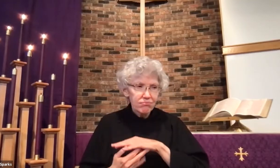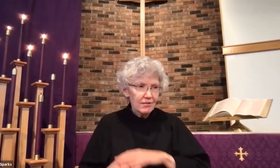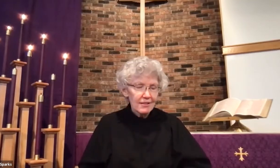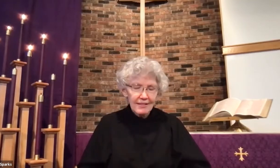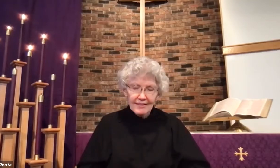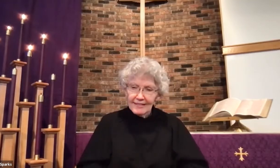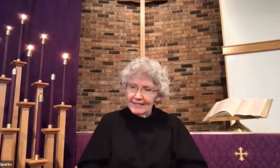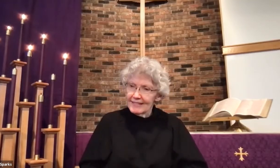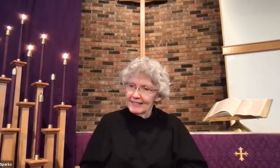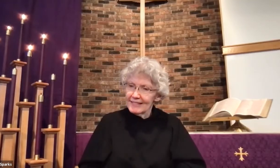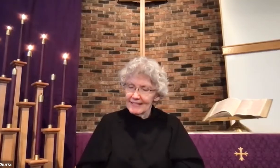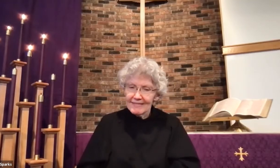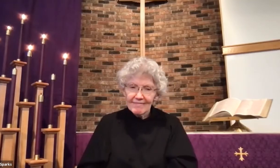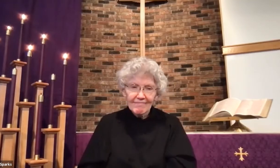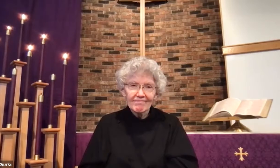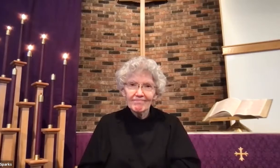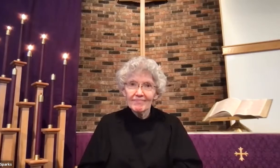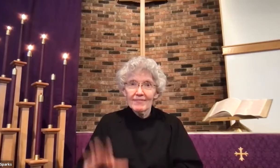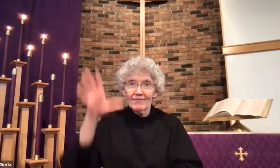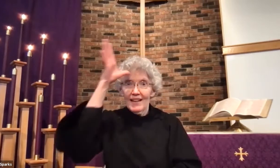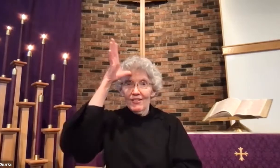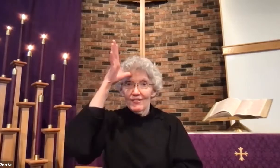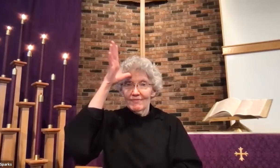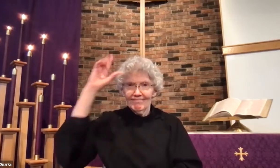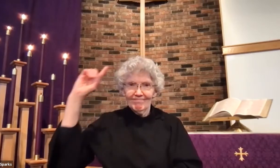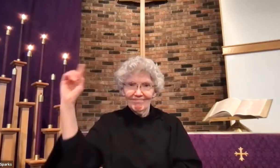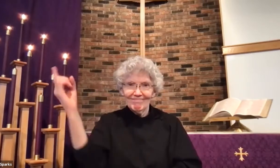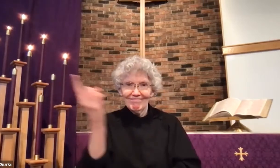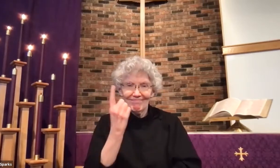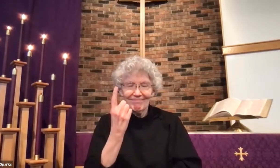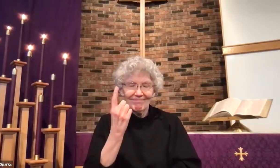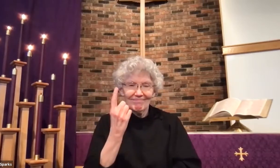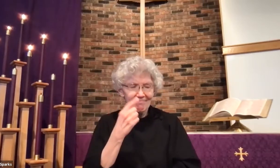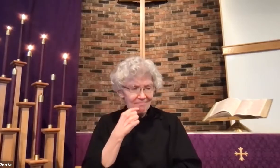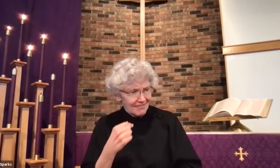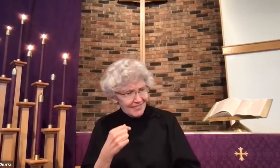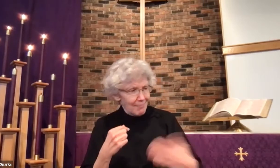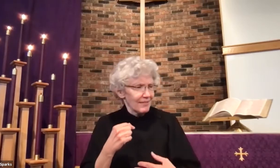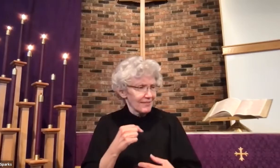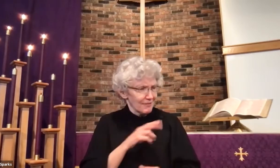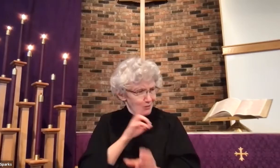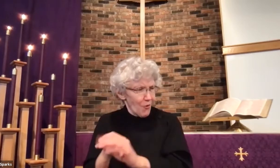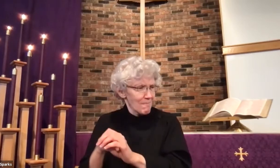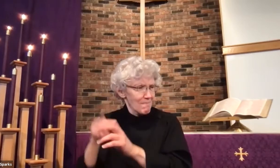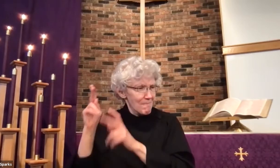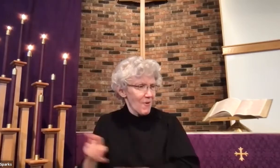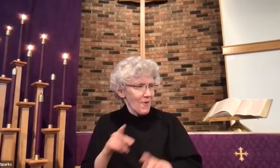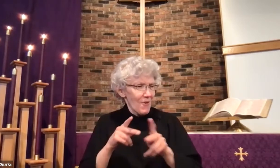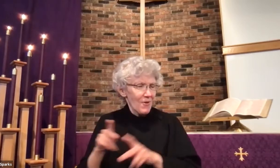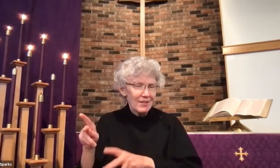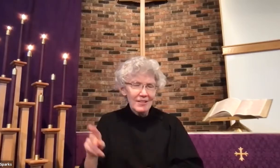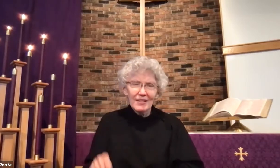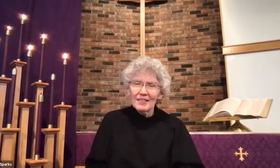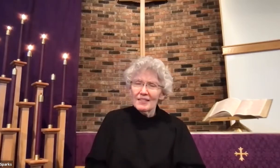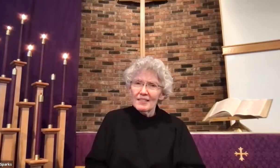sound. The older son was angry and would not go into the party. So his father went out